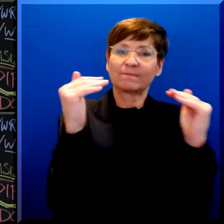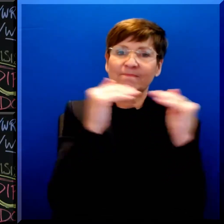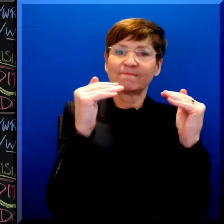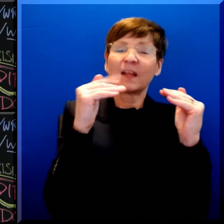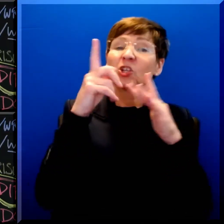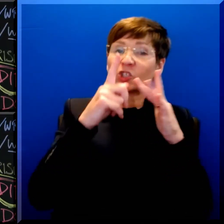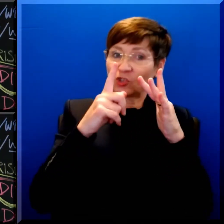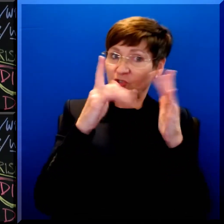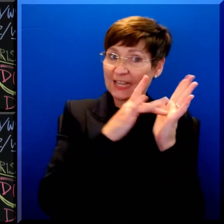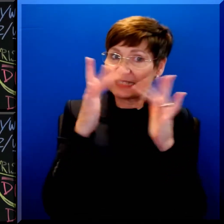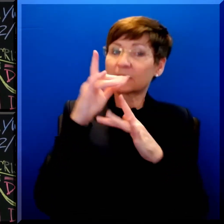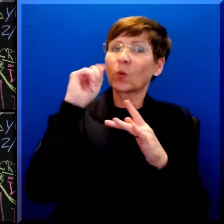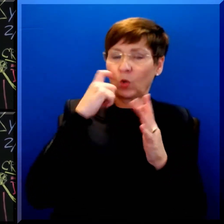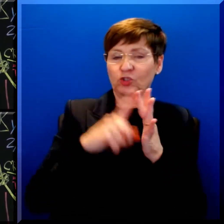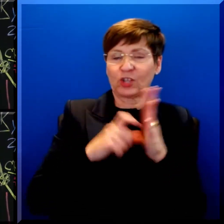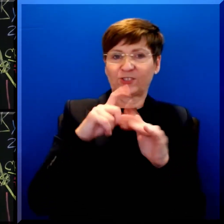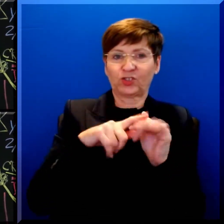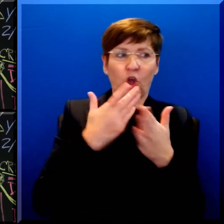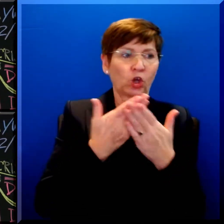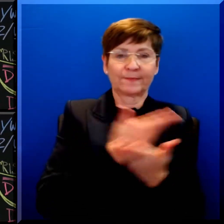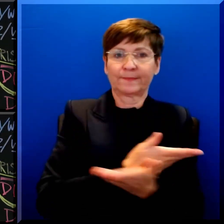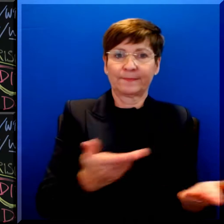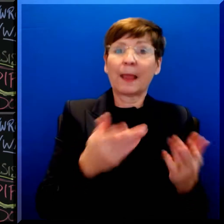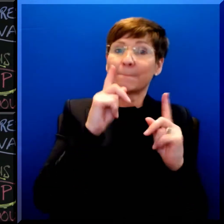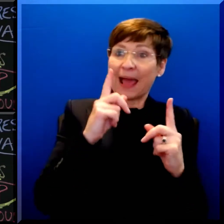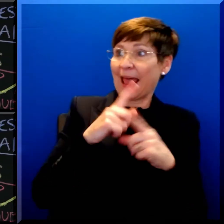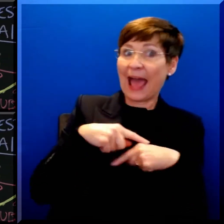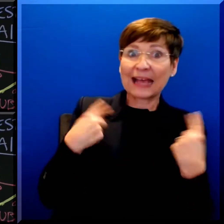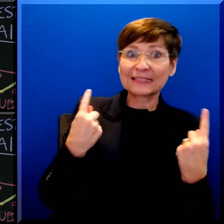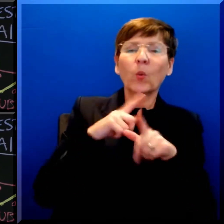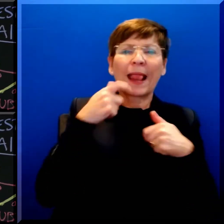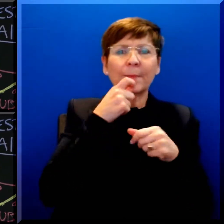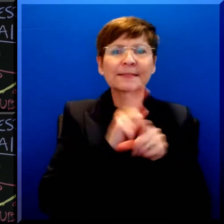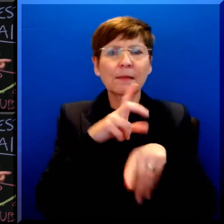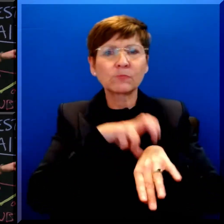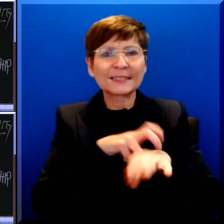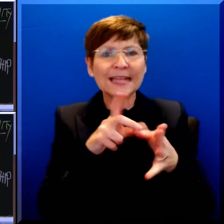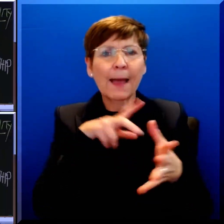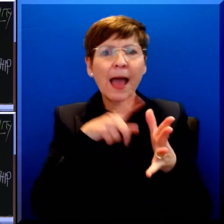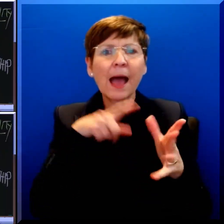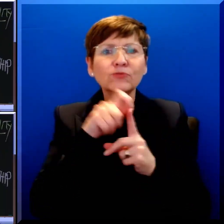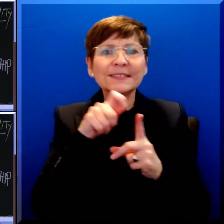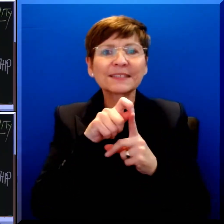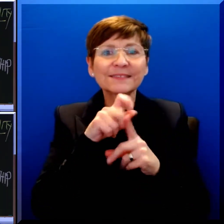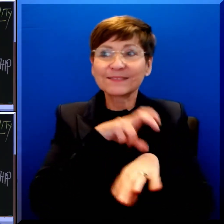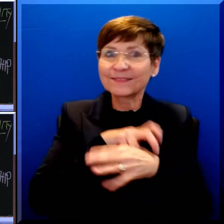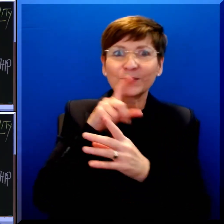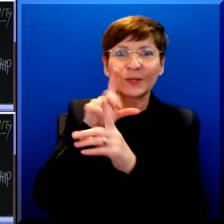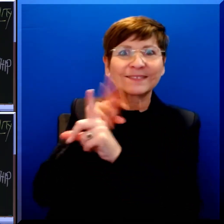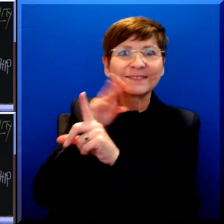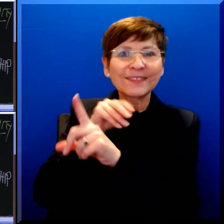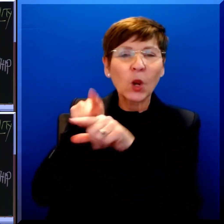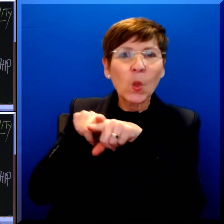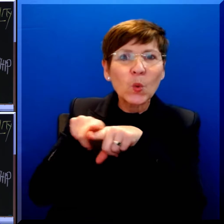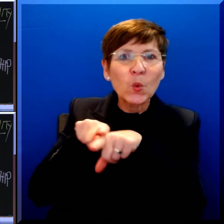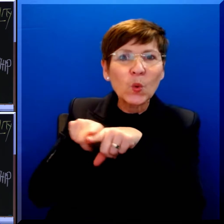Jesus will judge. But until then, watch this, we, his proteges, we're apprentices in training, we're going to work and struggle to